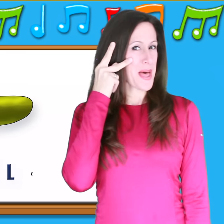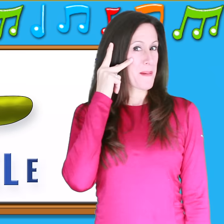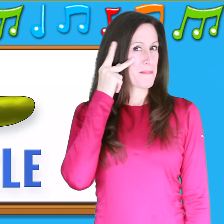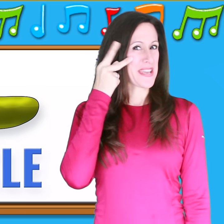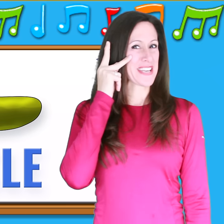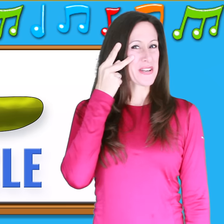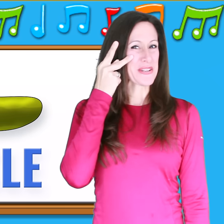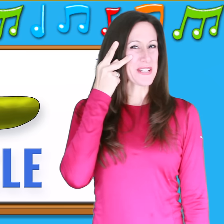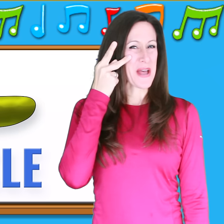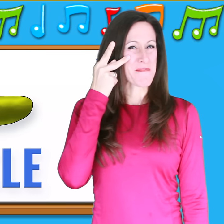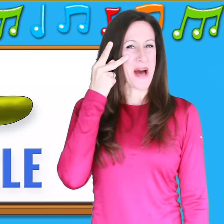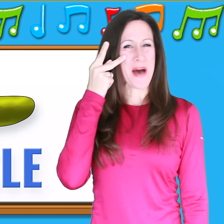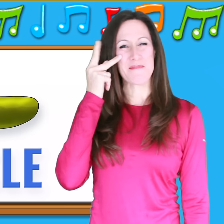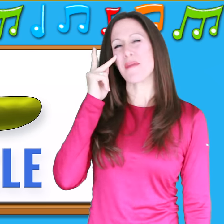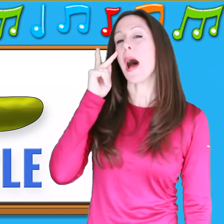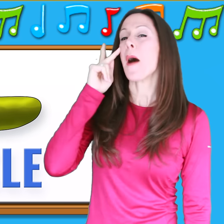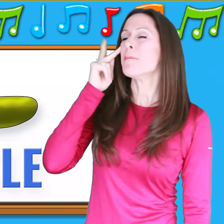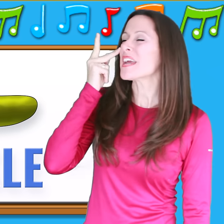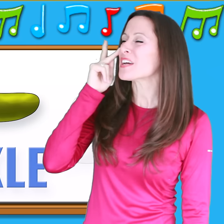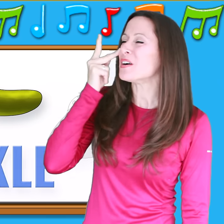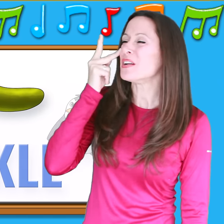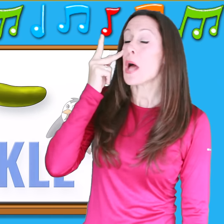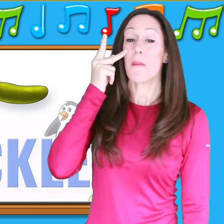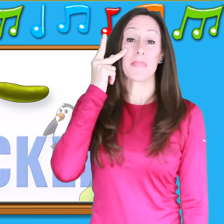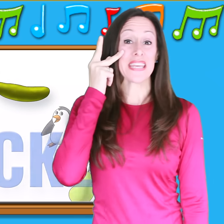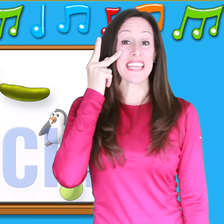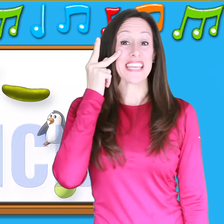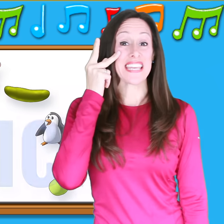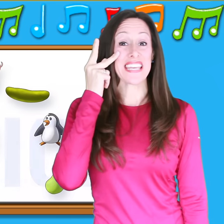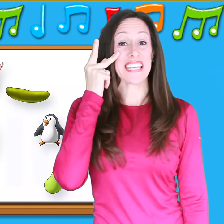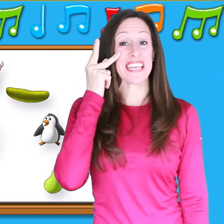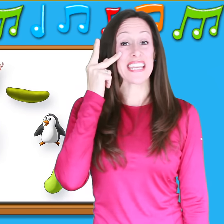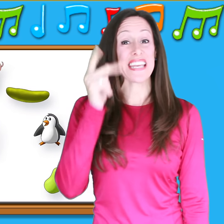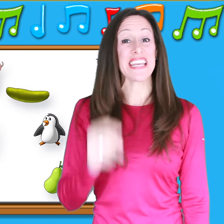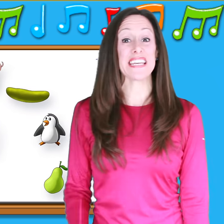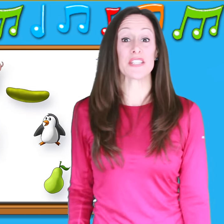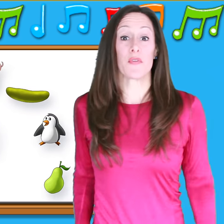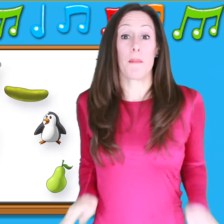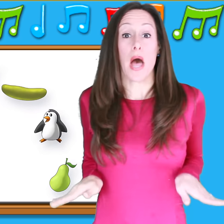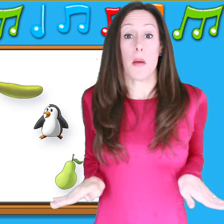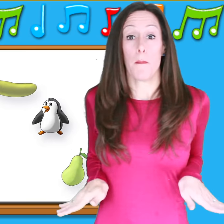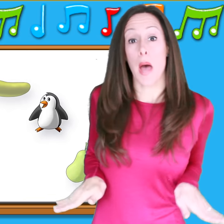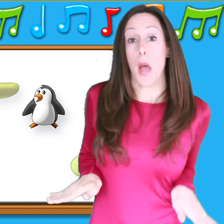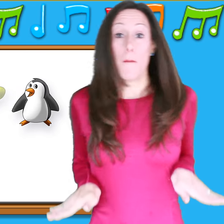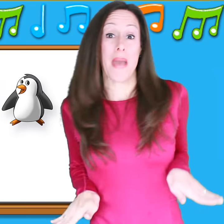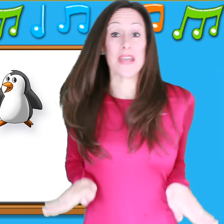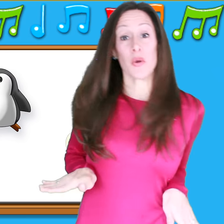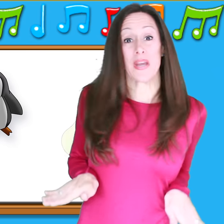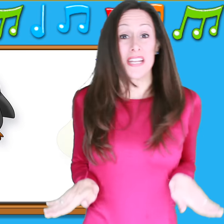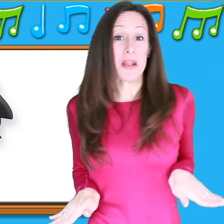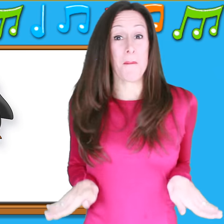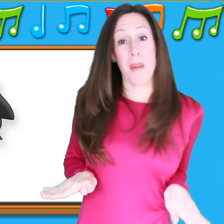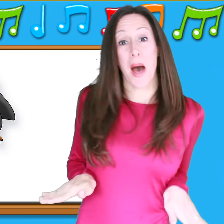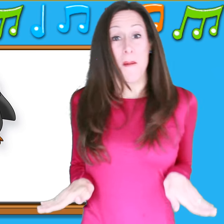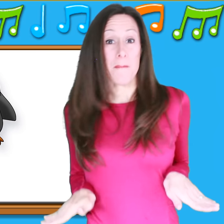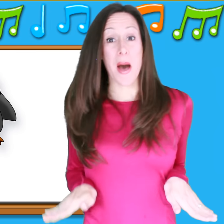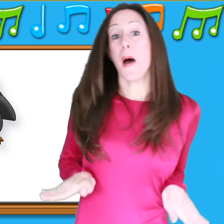pickle, pickle, pickle. P is for penguin,